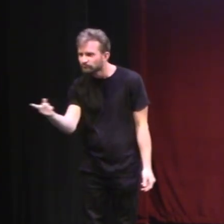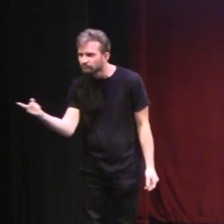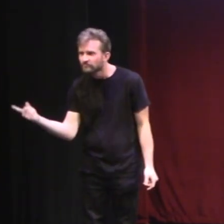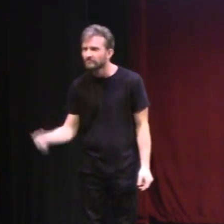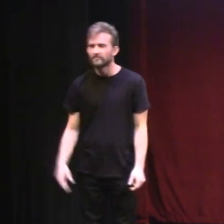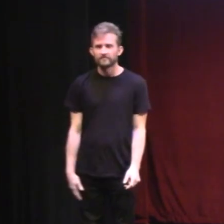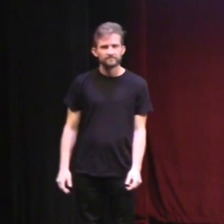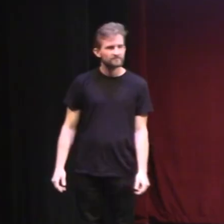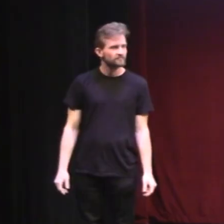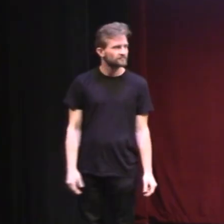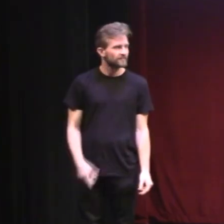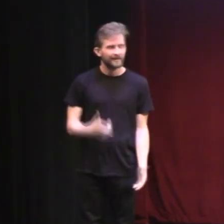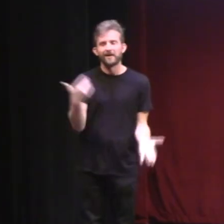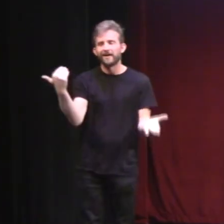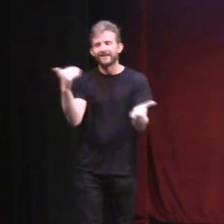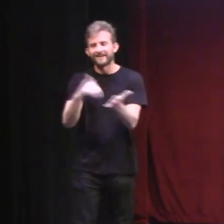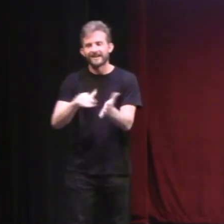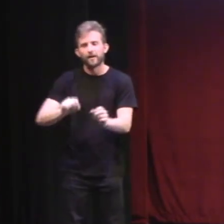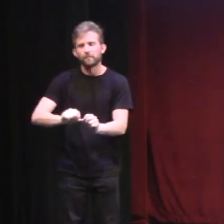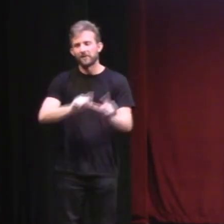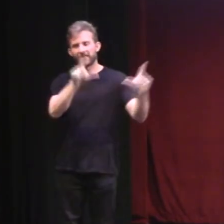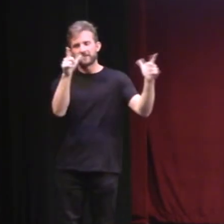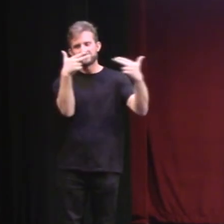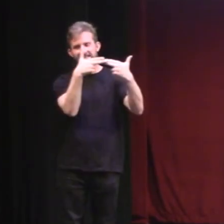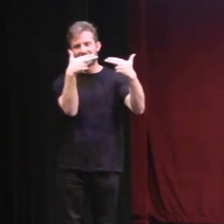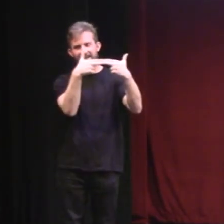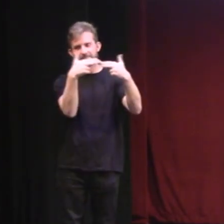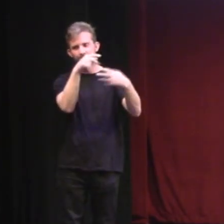I'll just pull this up again.